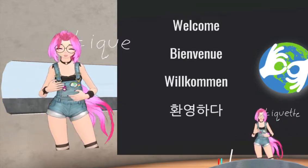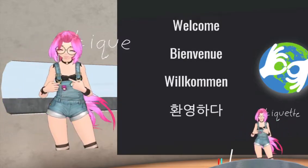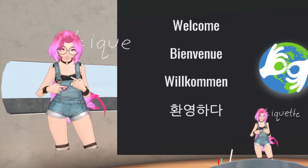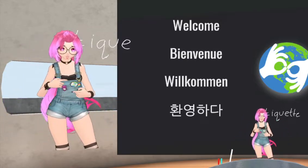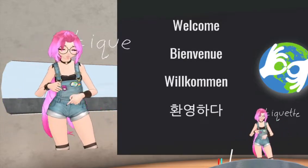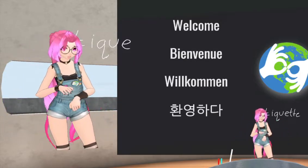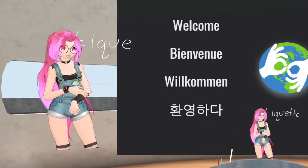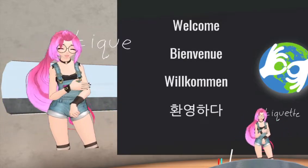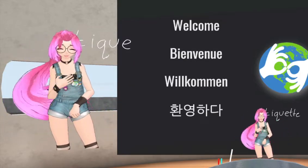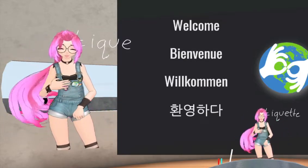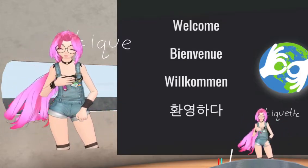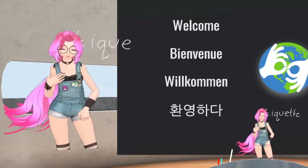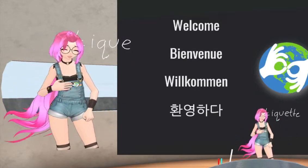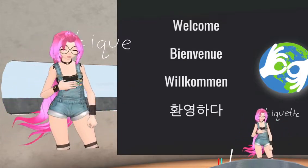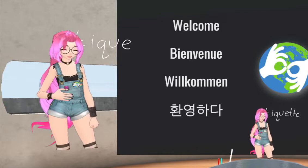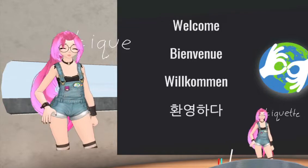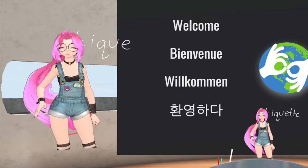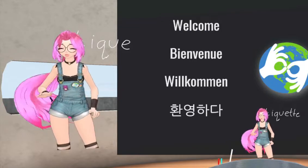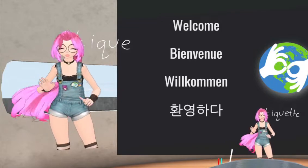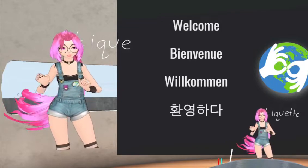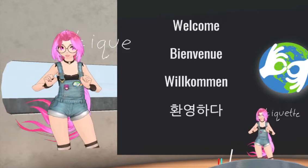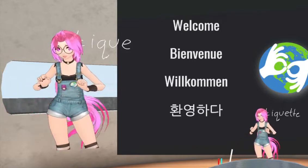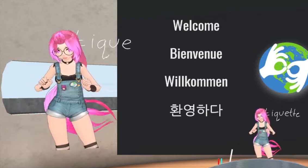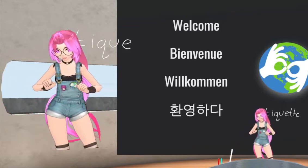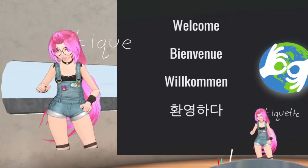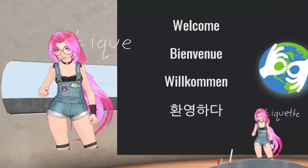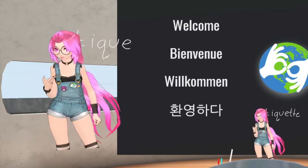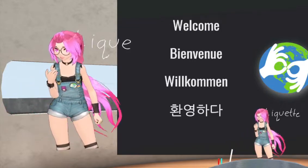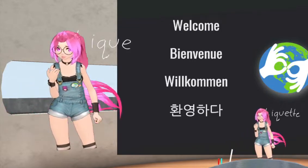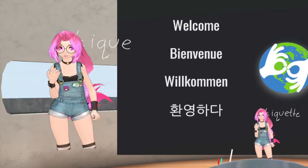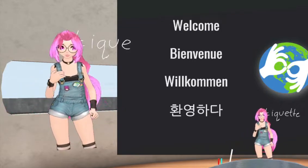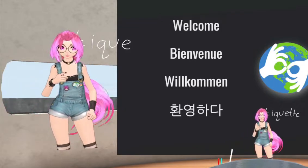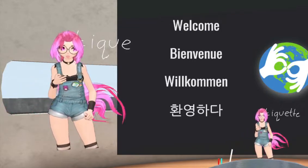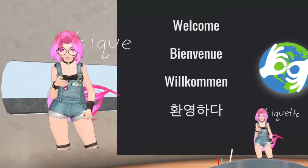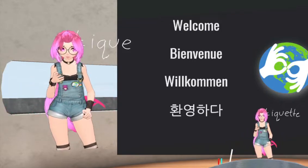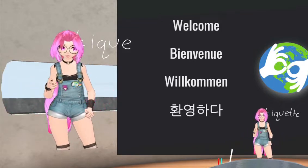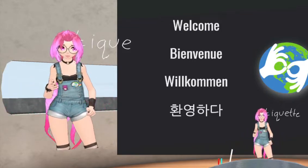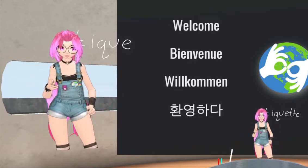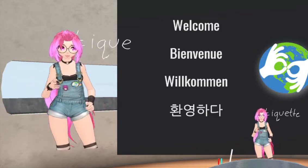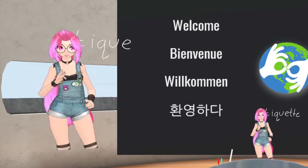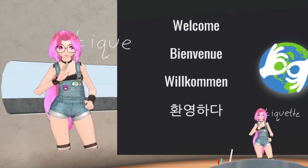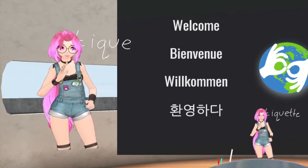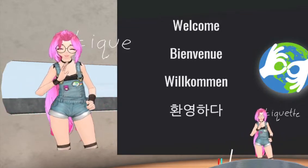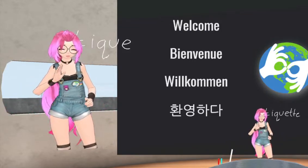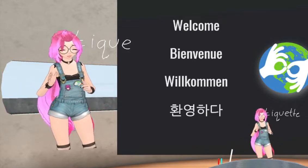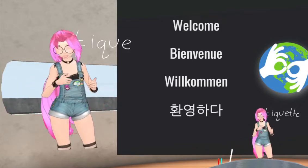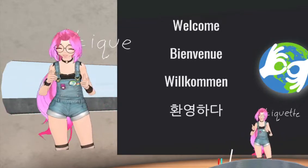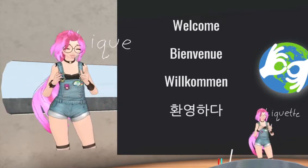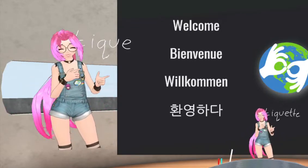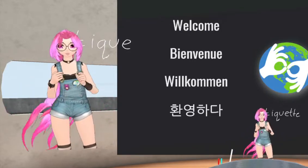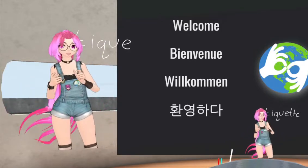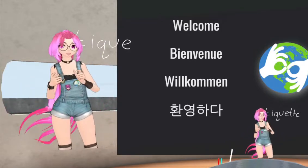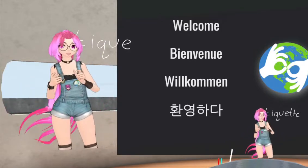be using your mouth at the same time. And it's also good for your learning because you're probably going to remember the sign if you're mouthing the word. So